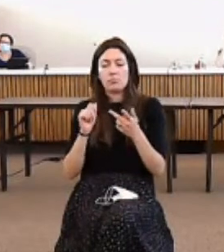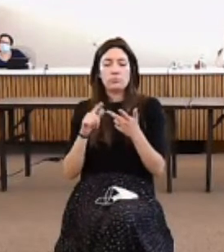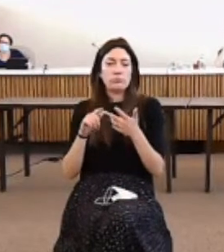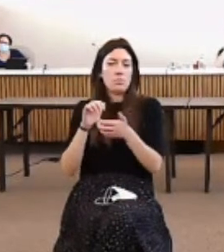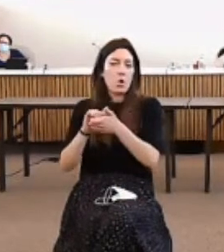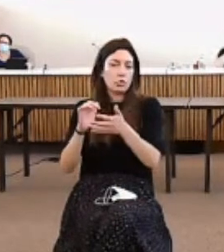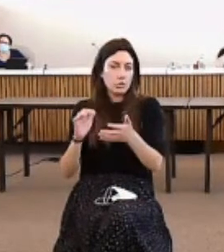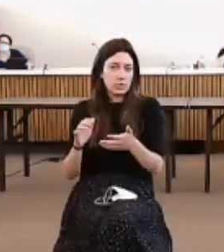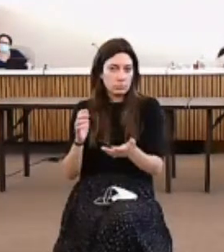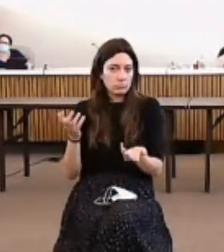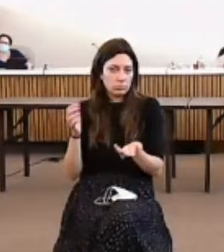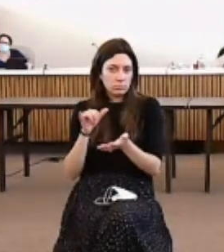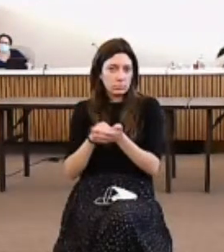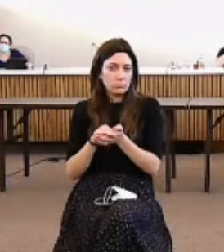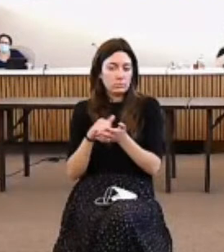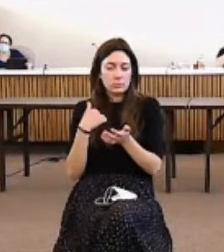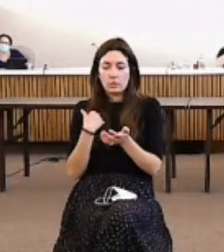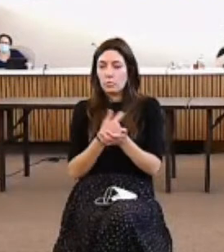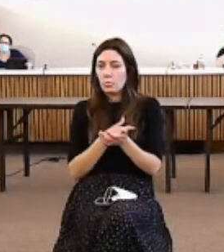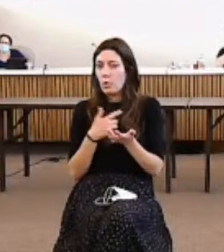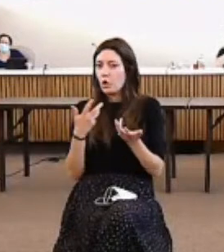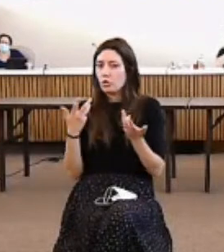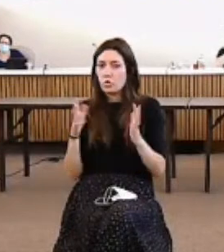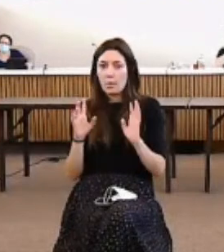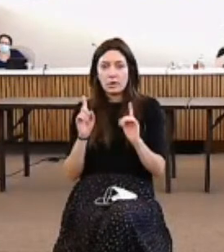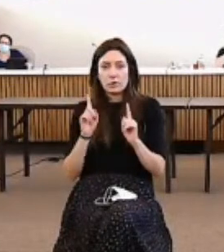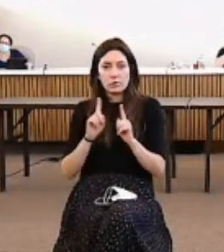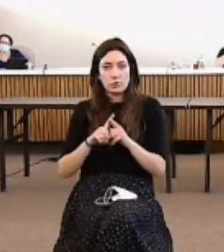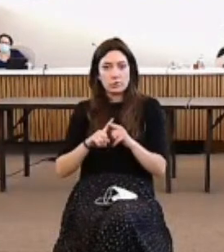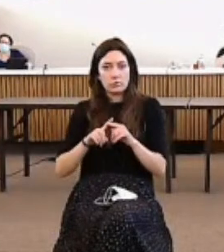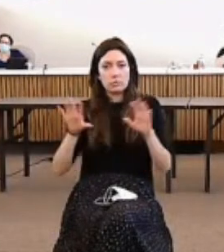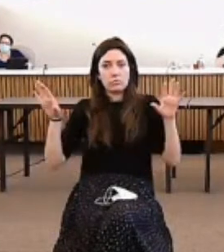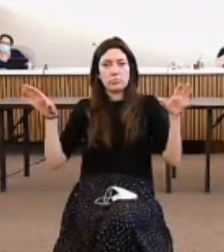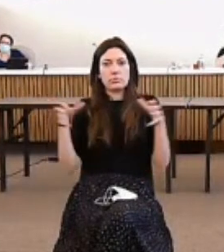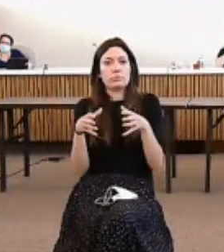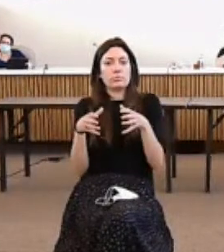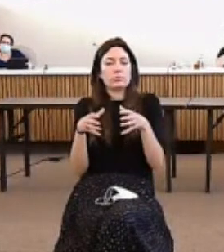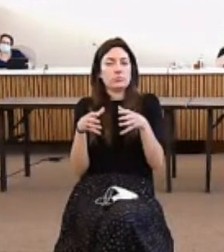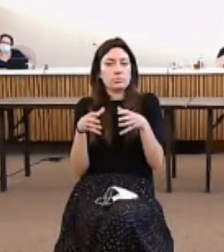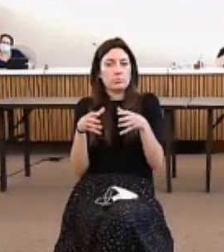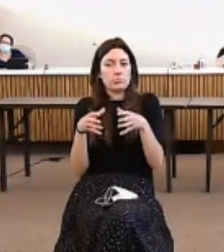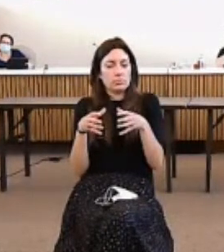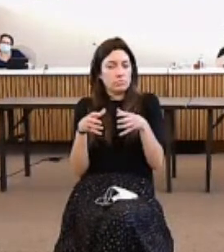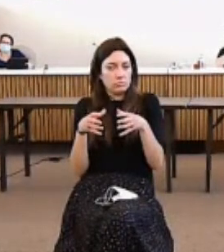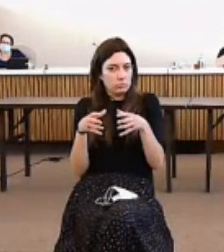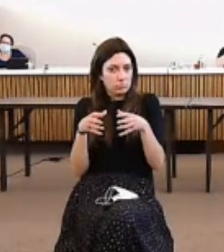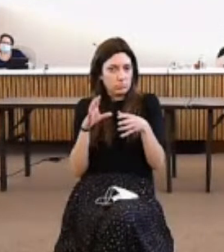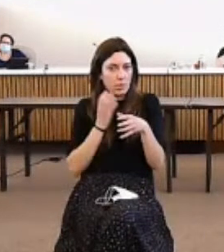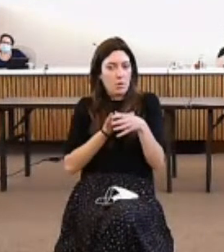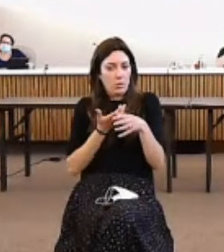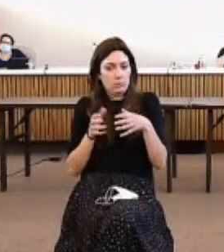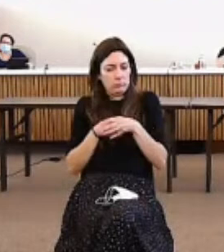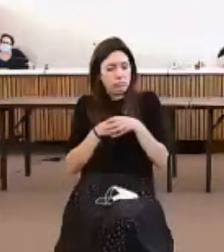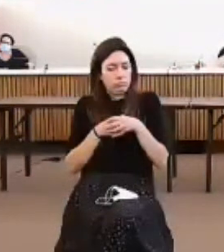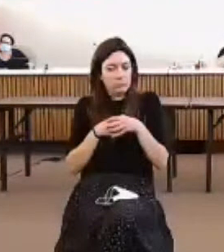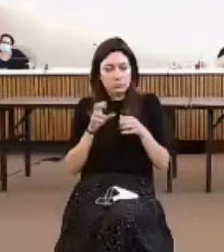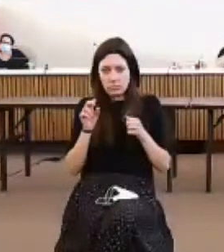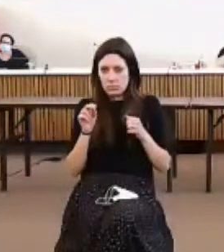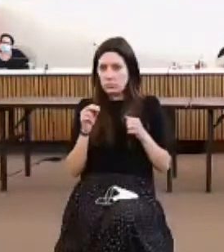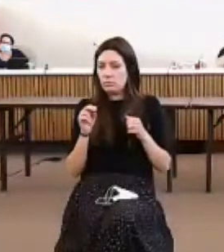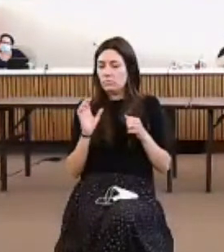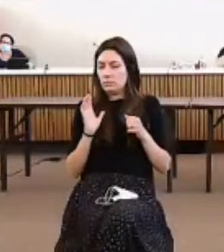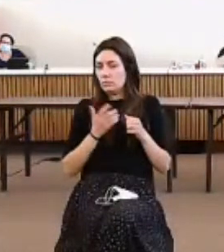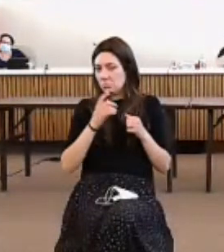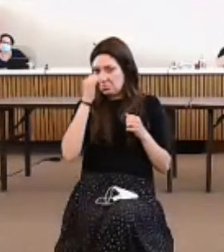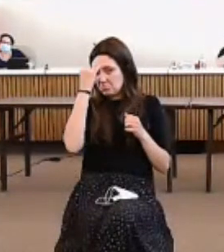not trying to build a vertical silo here. The idea is to partner with other agencies here in